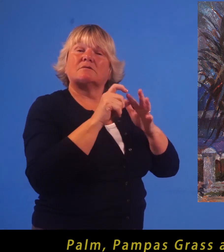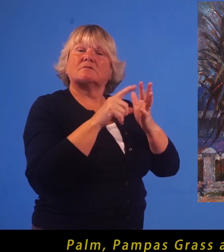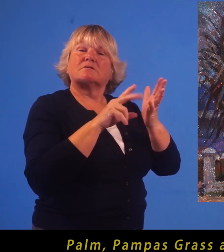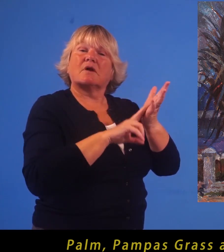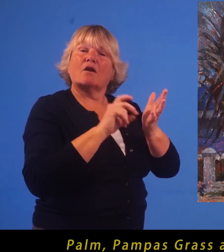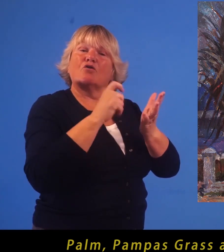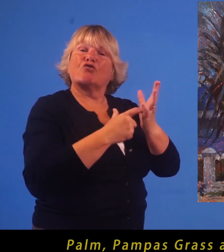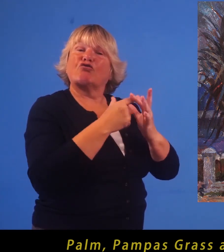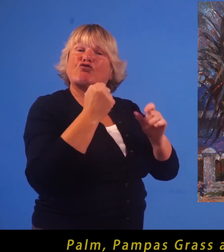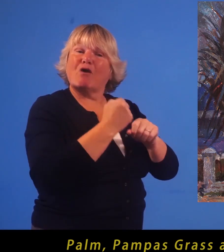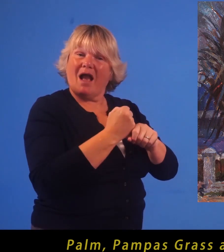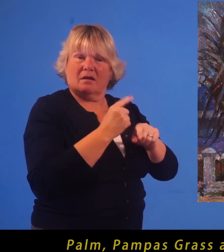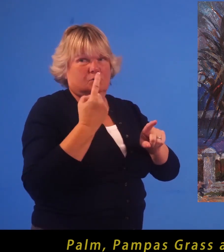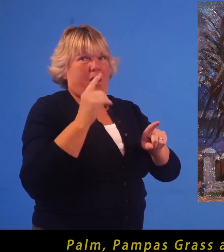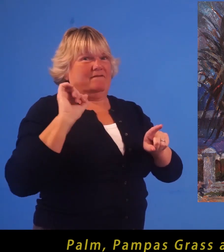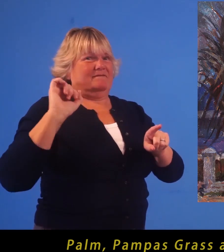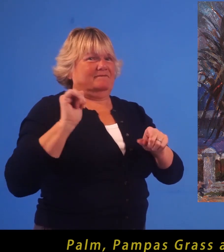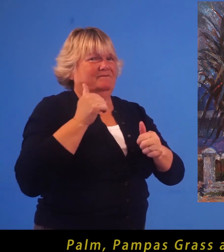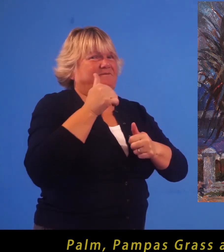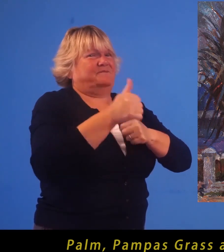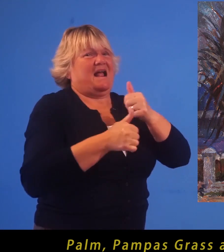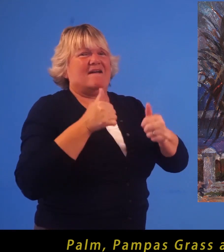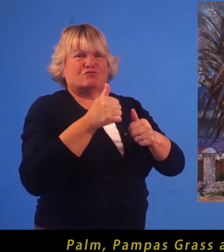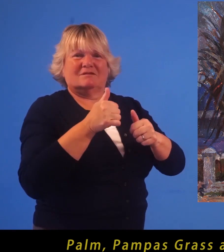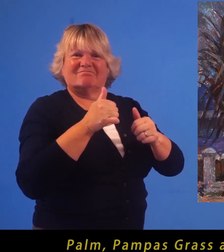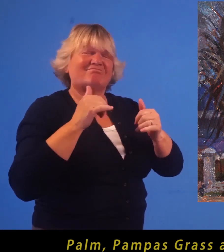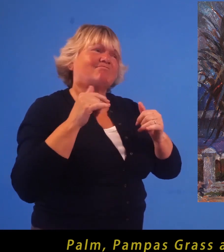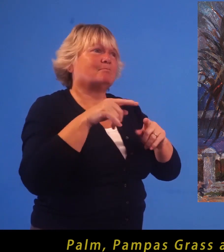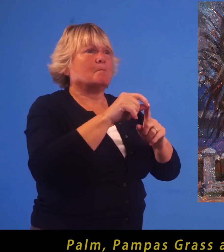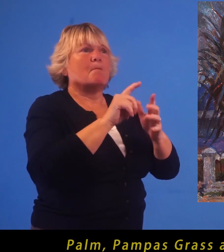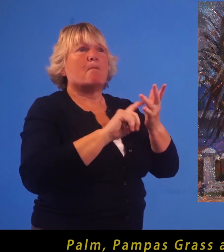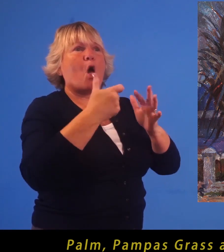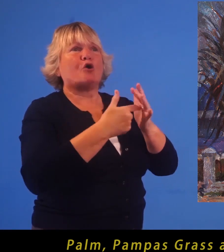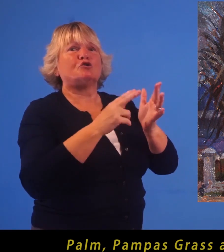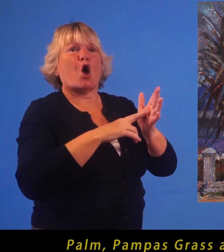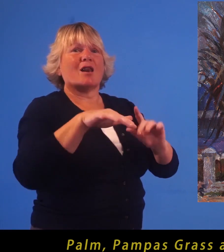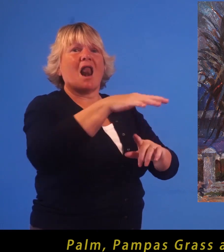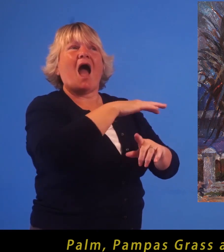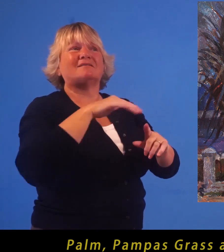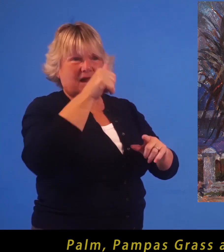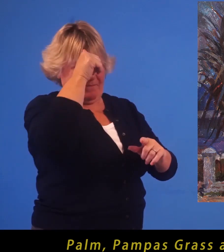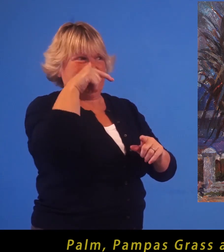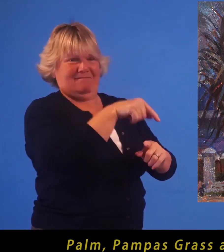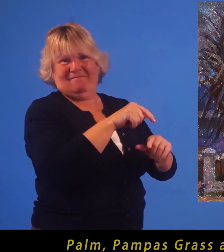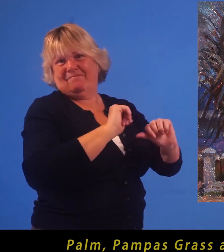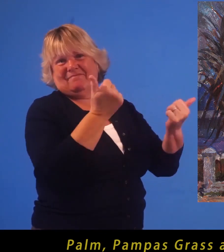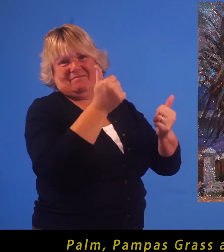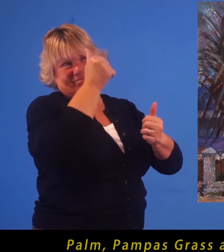Palm, pampas grass and Duncraig is one of Thomson's most celebrated Ploughton